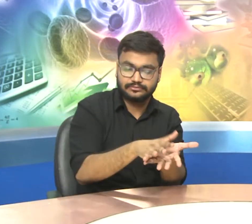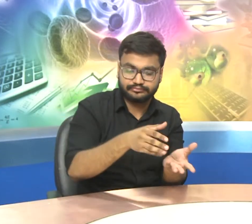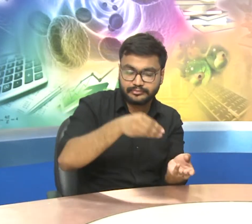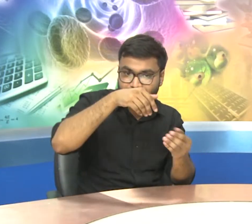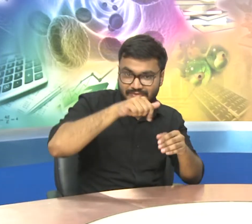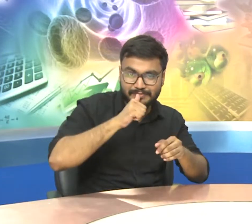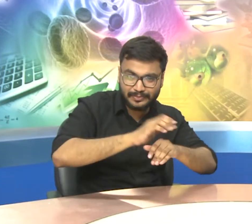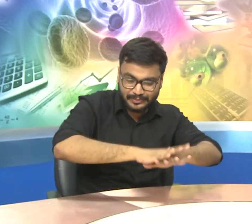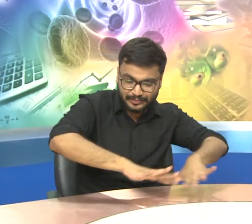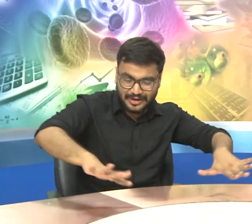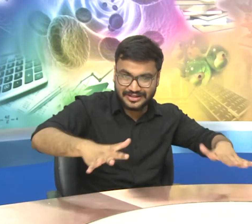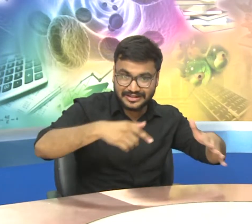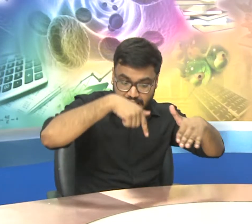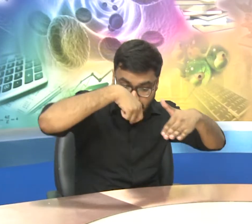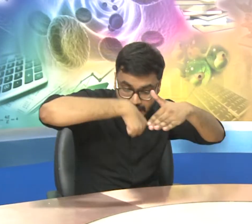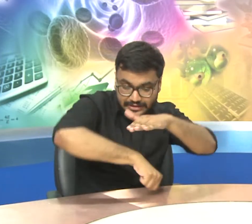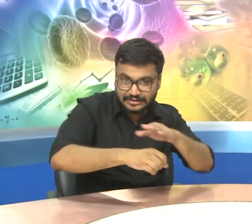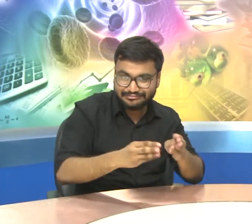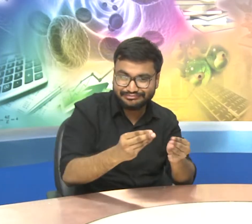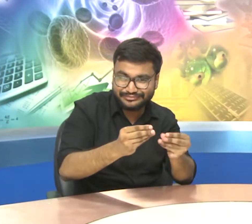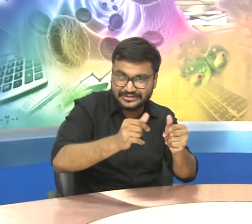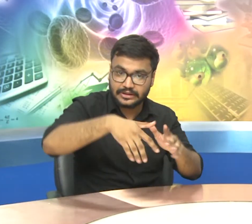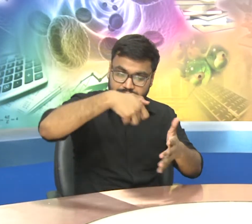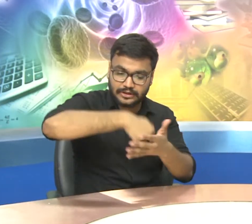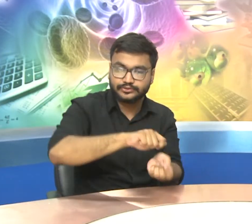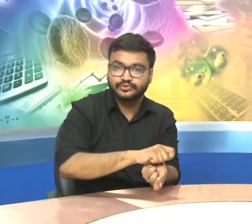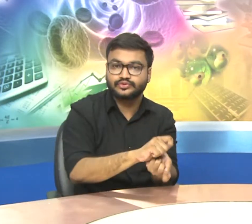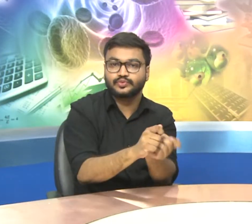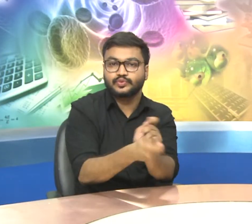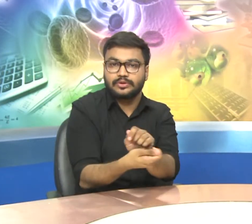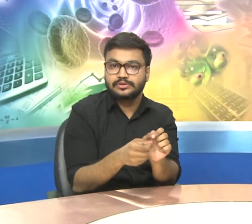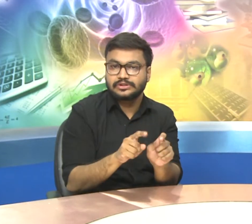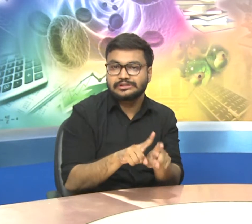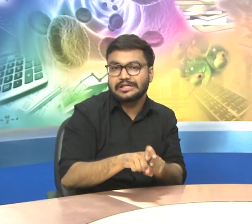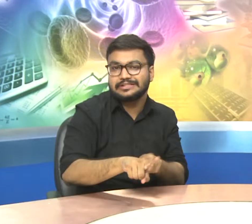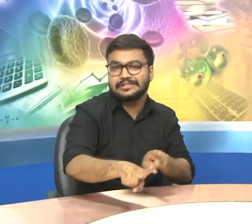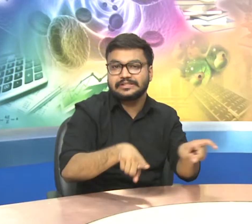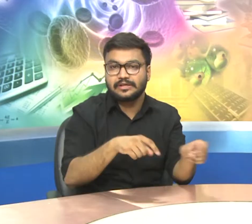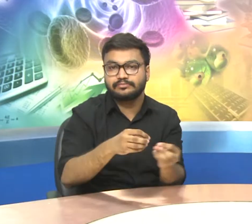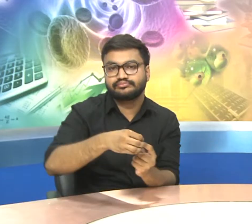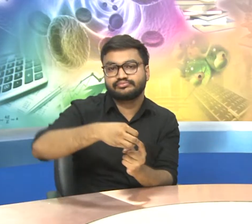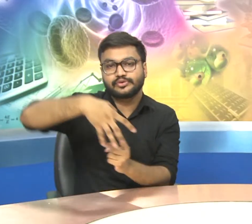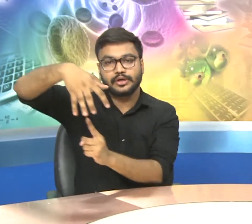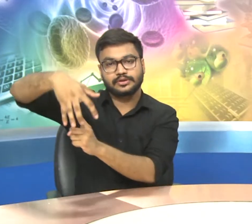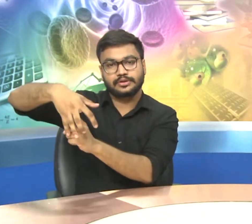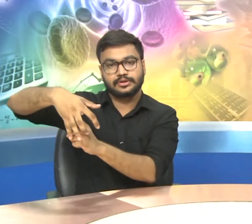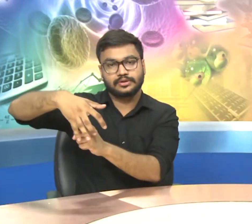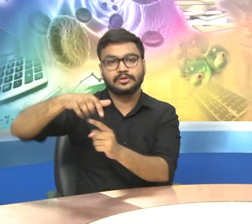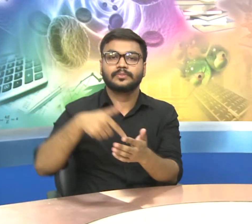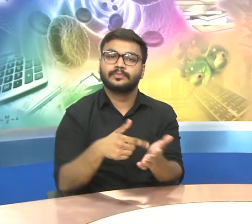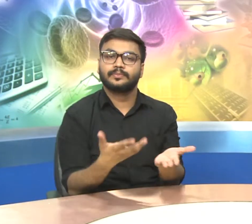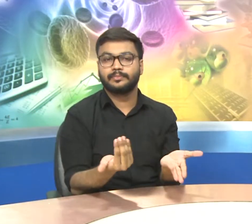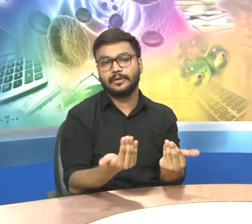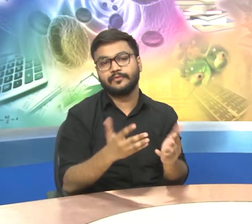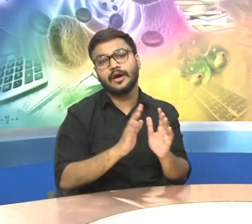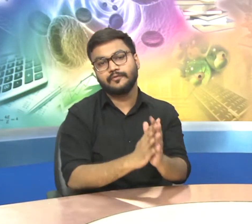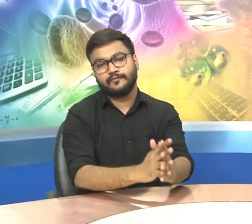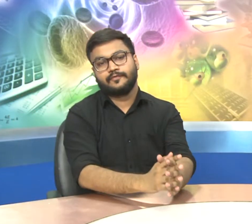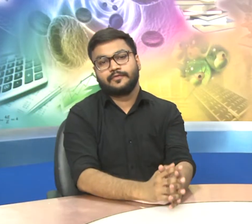phytoplankton, and then small fishes that eat zooplankton, and then large fish that eat small